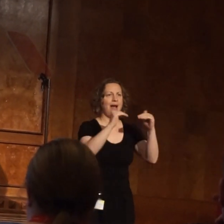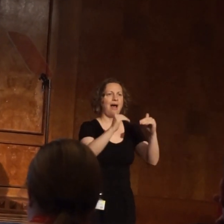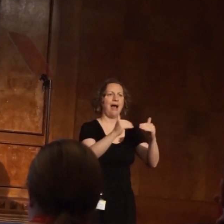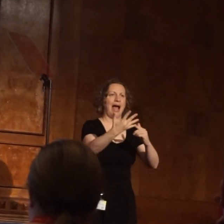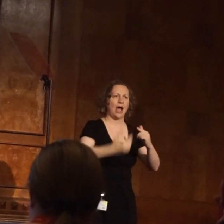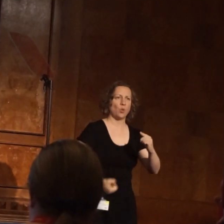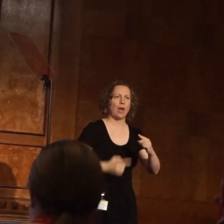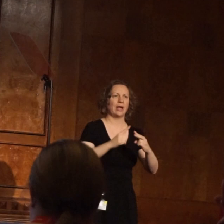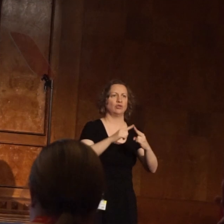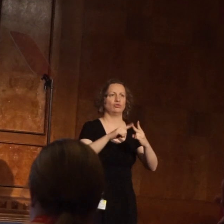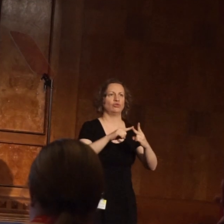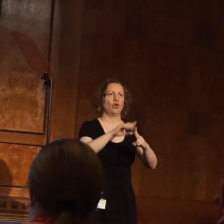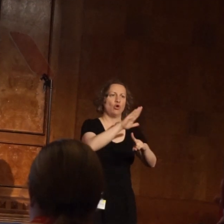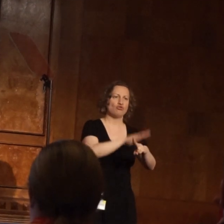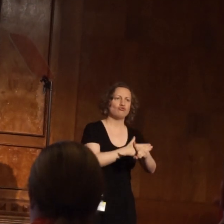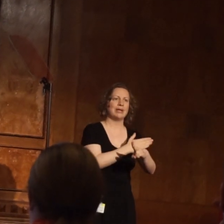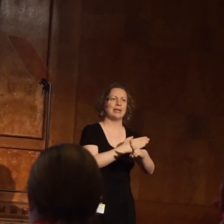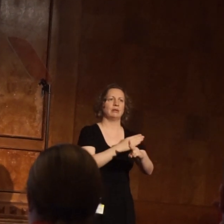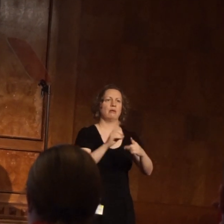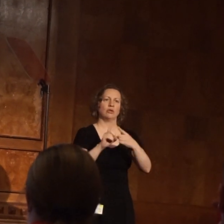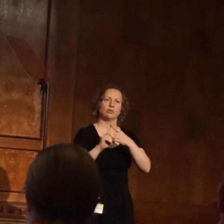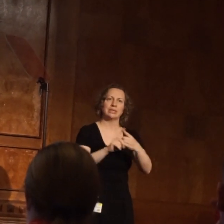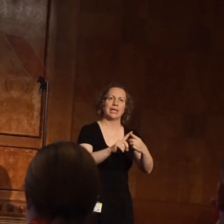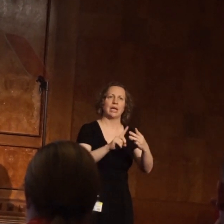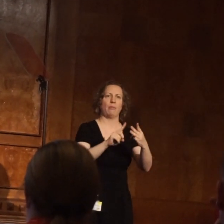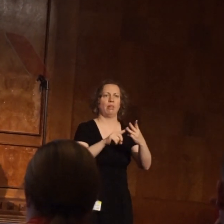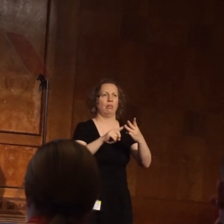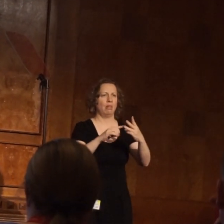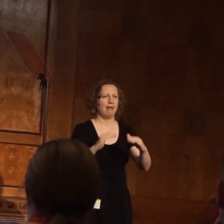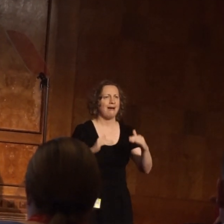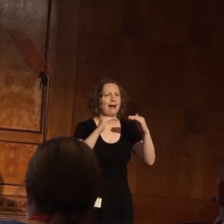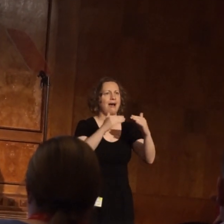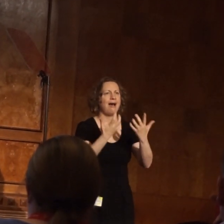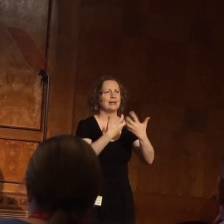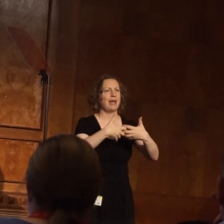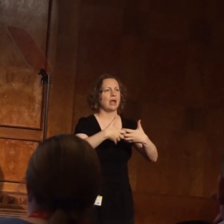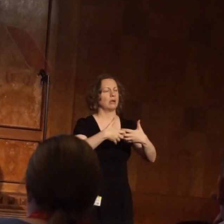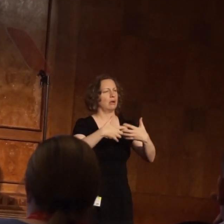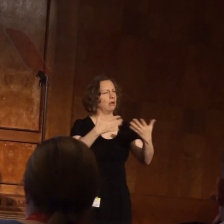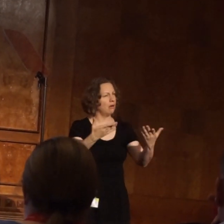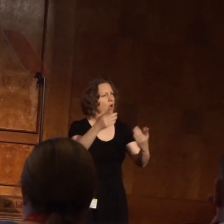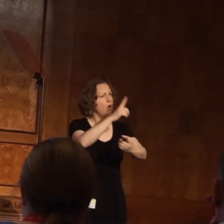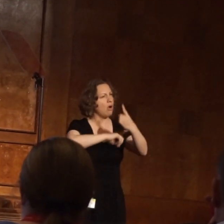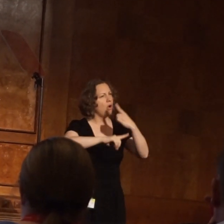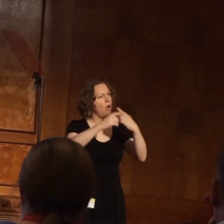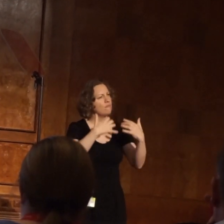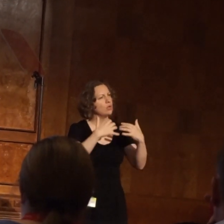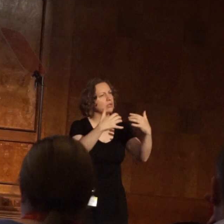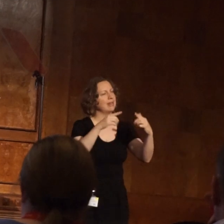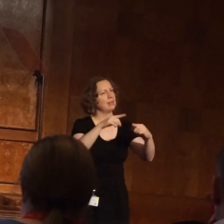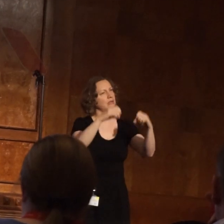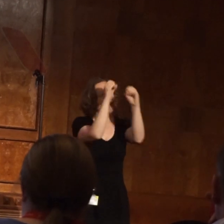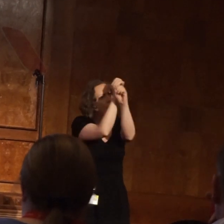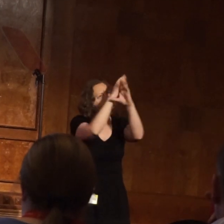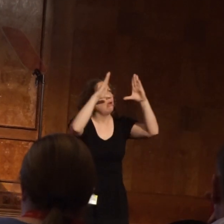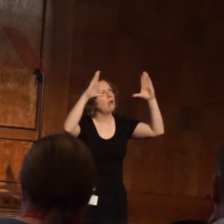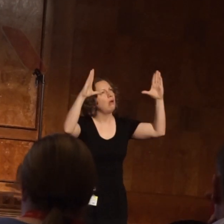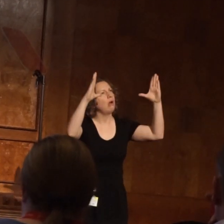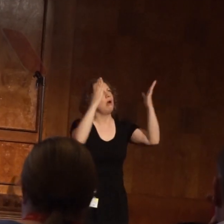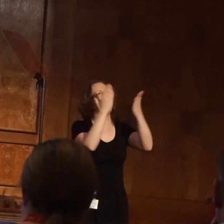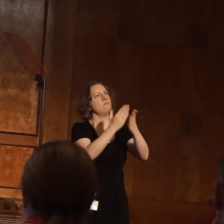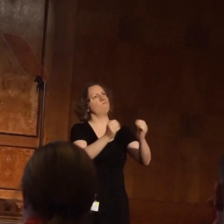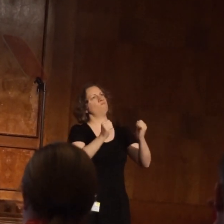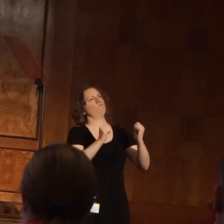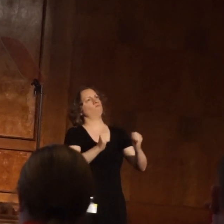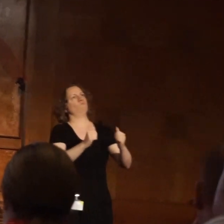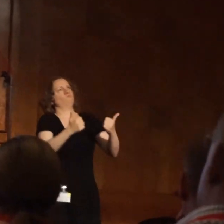be green and sustainable. Conference, this is the bold vision which Labour has for